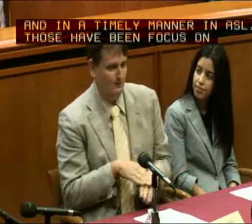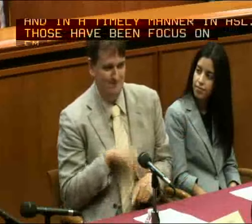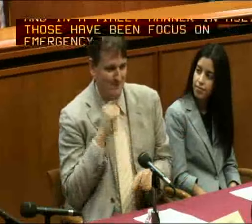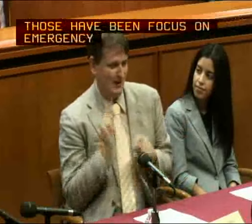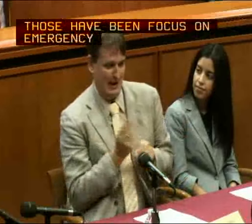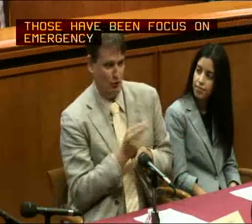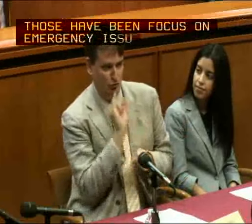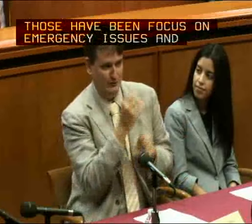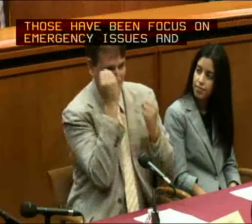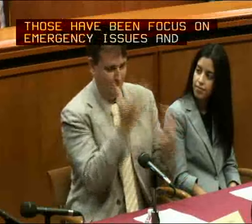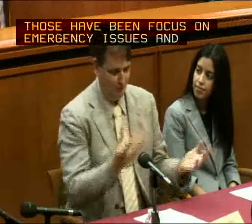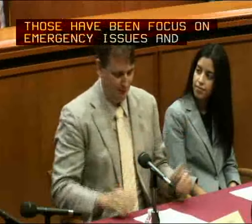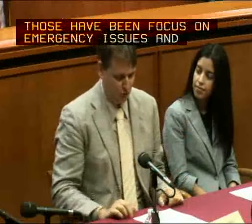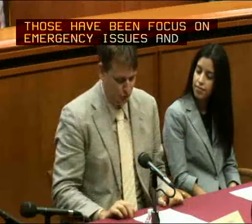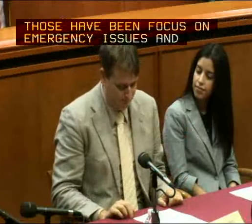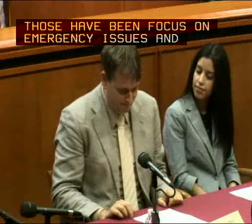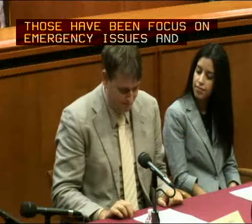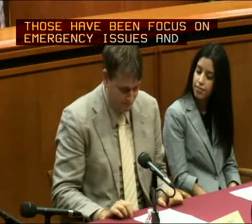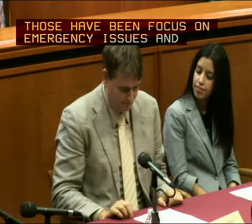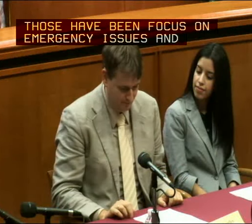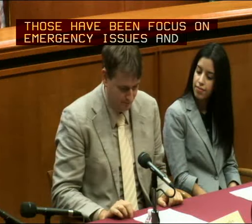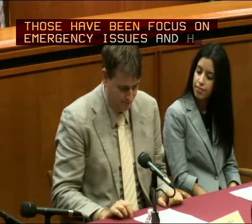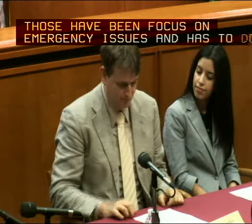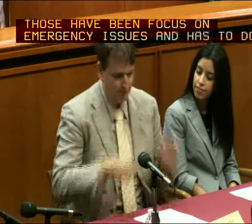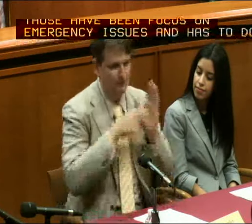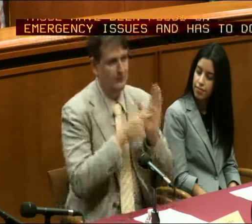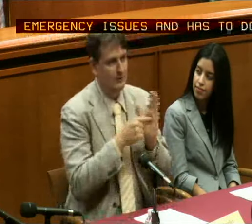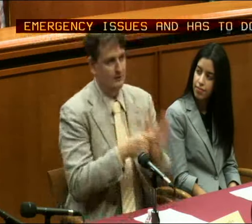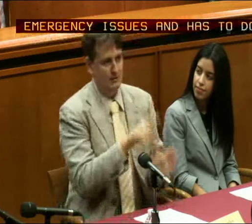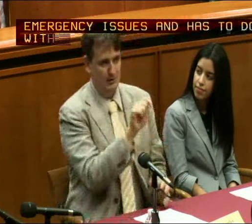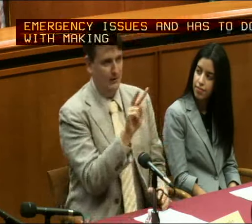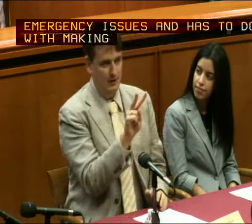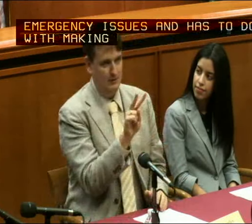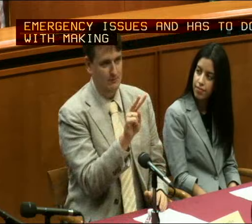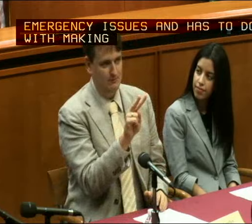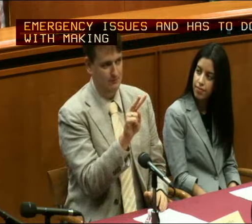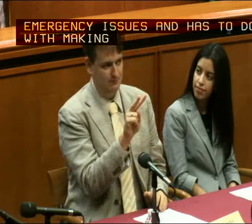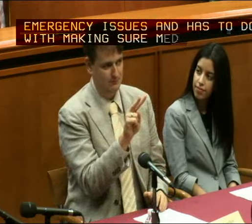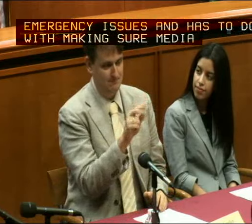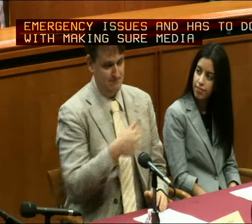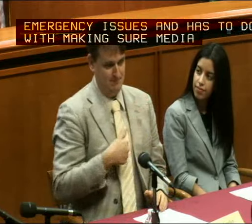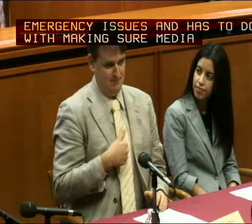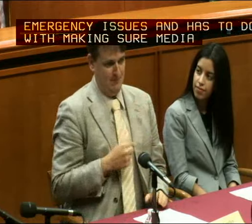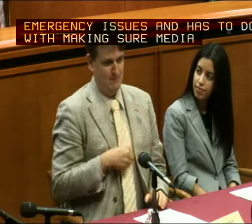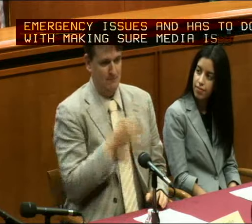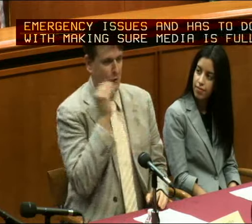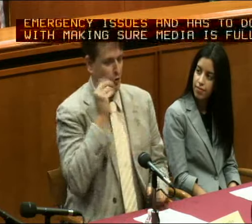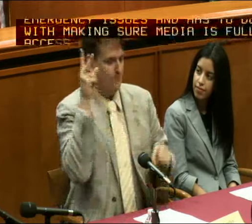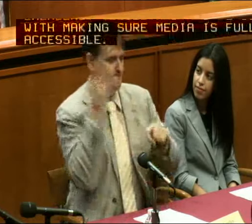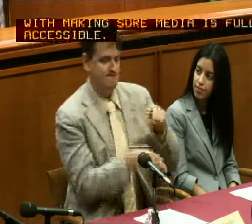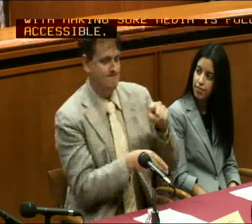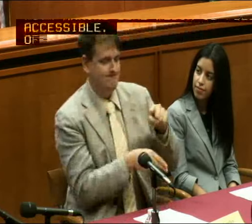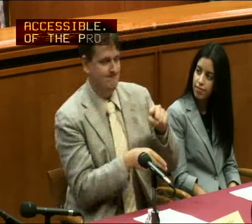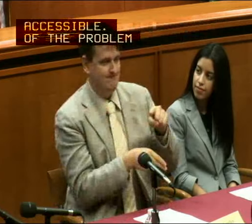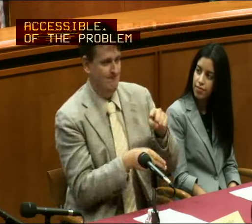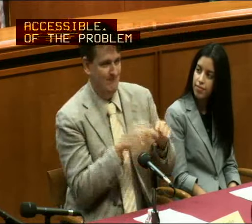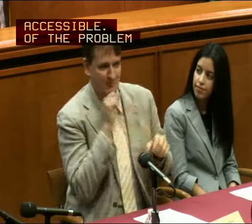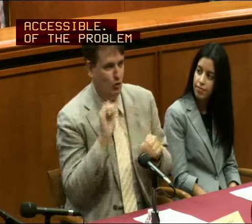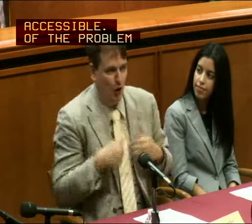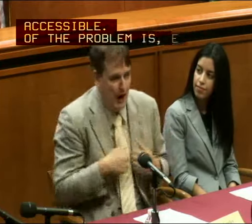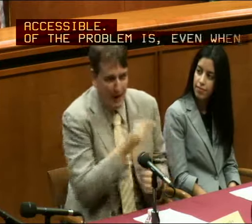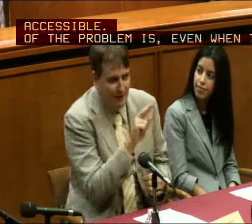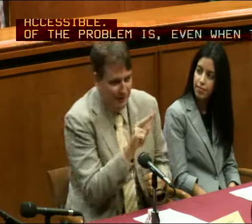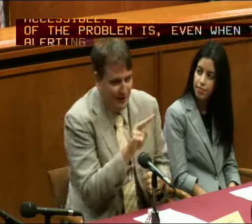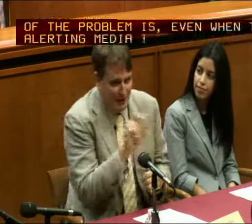problem is, even if the alerting media is accessible, they're useless to people if they don't know that an alert has been transmitted. For instance,